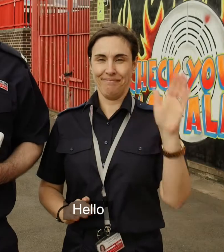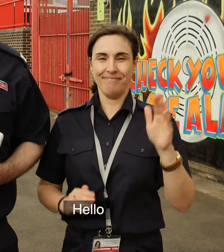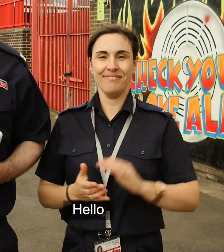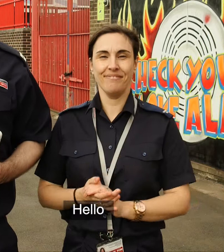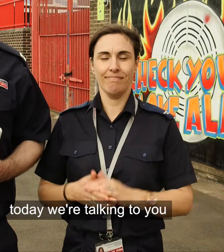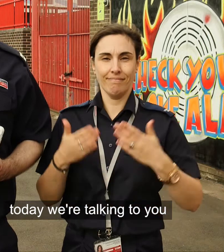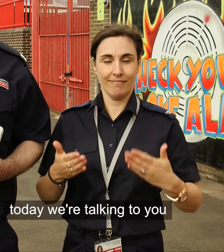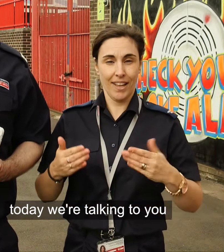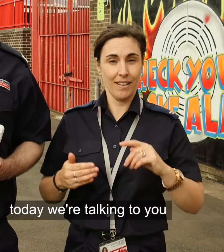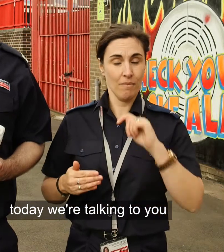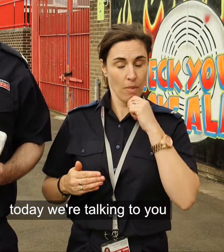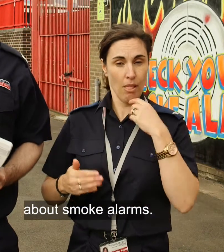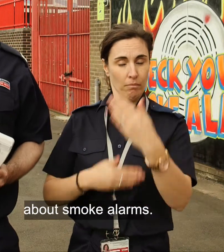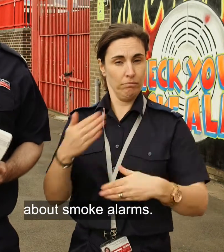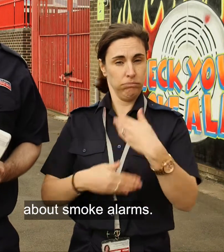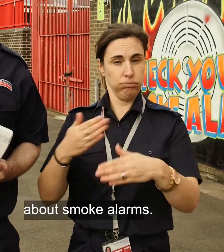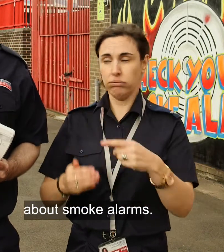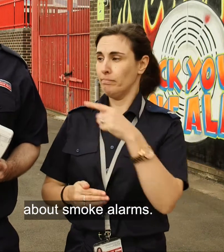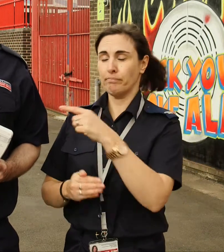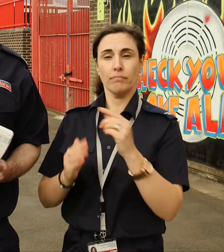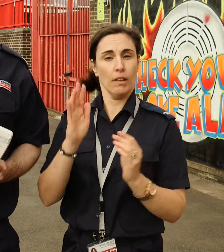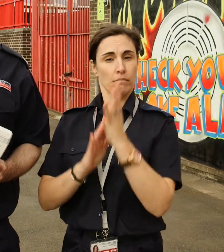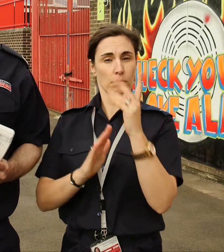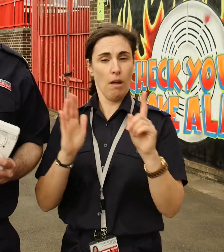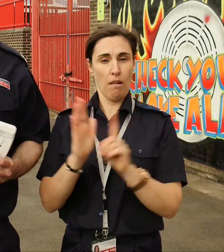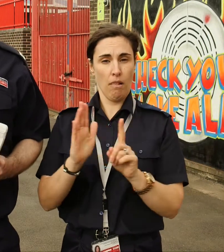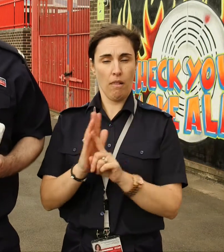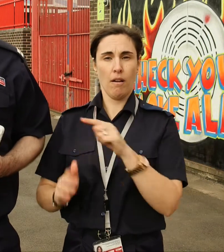Hello, today we're talking to you about smoke alarms.